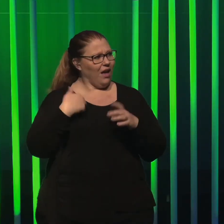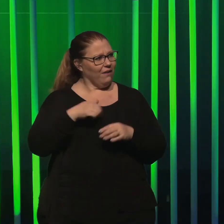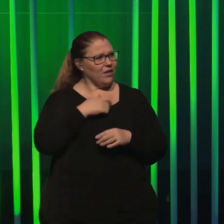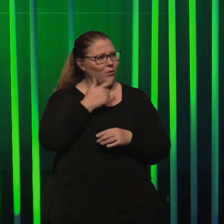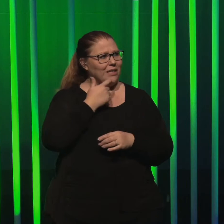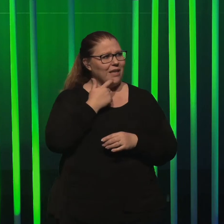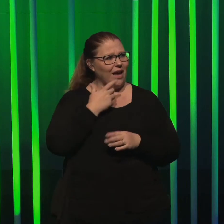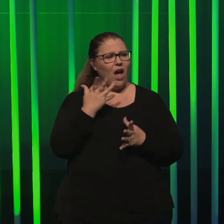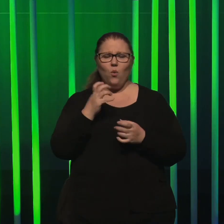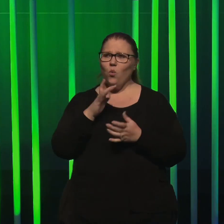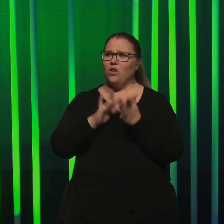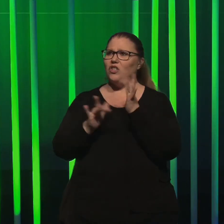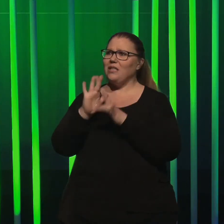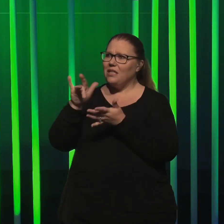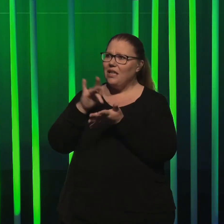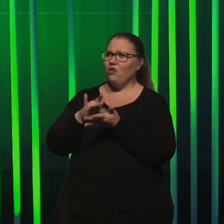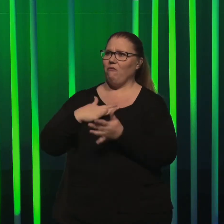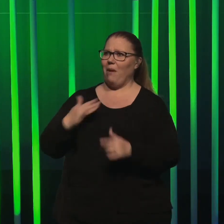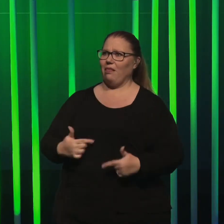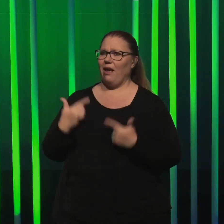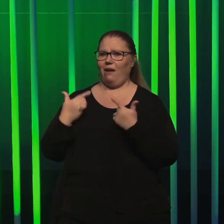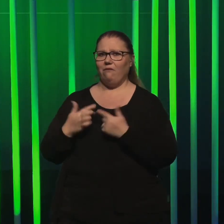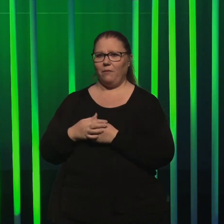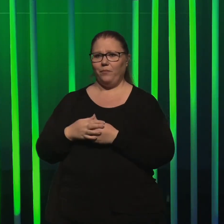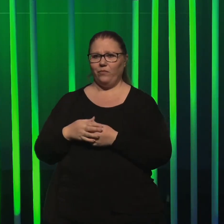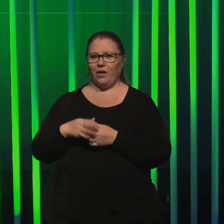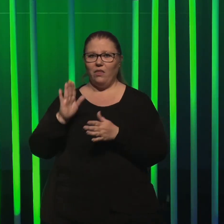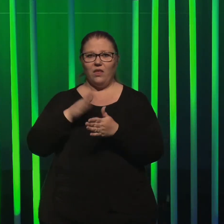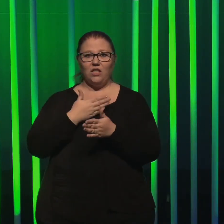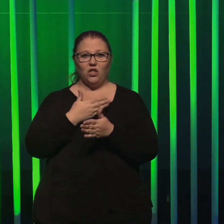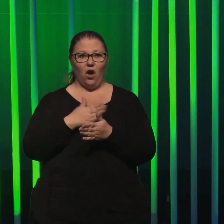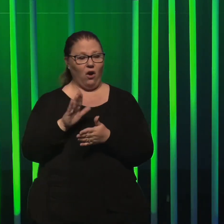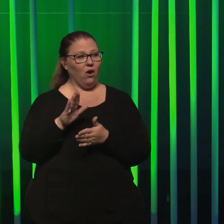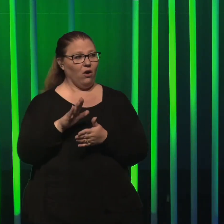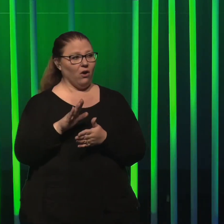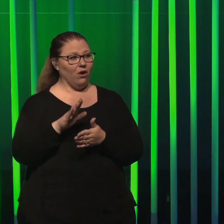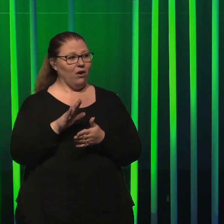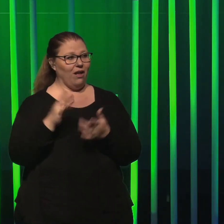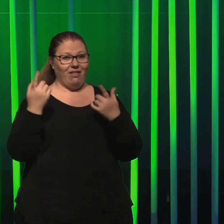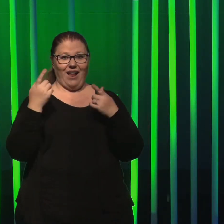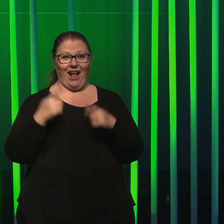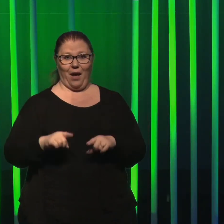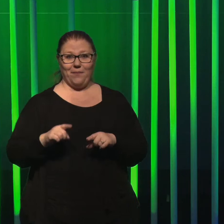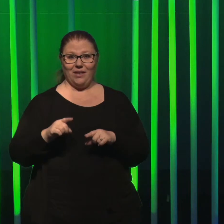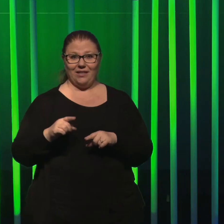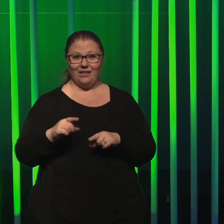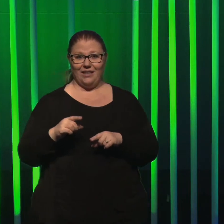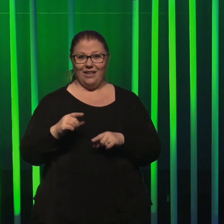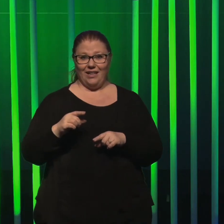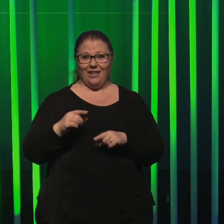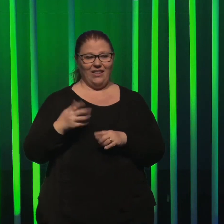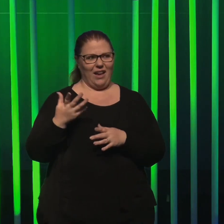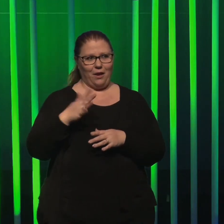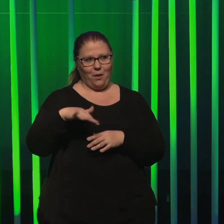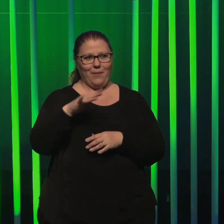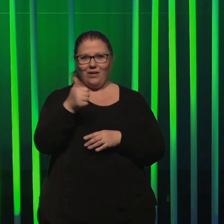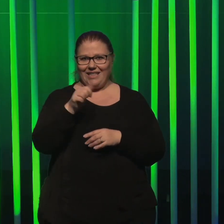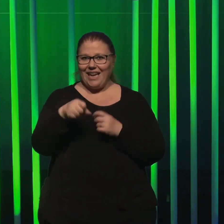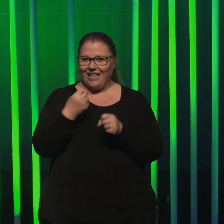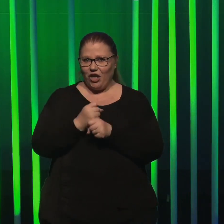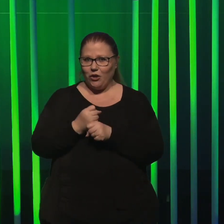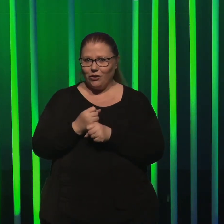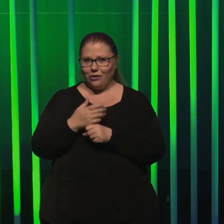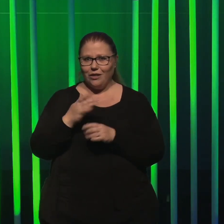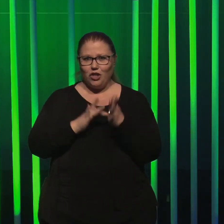just want Jesus to be the center of my life. There's a song that came out like 10 years ago, Jesus be the center of my life. Did y'all sing that here? I wasn't here 10 years ago. Does that sound familiar?